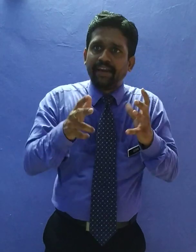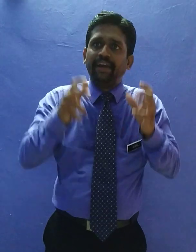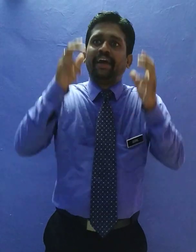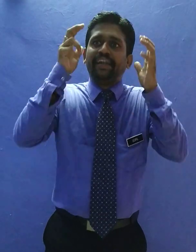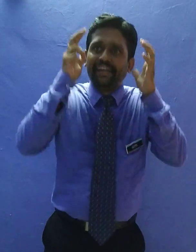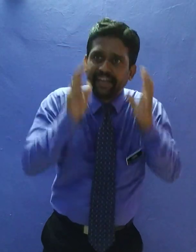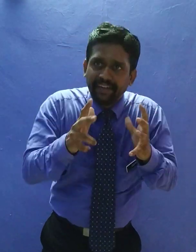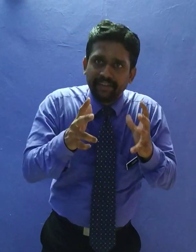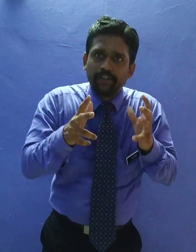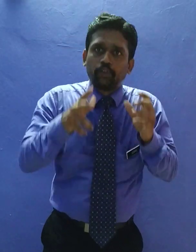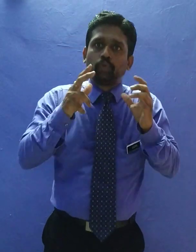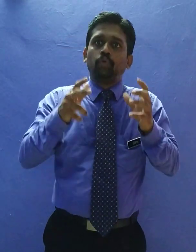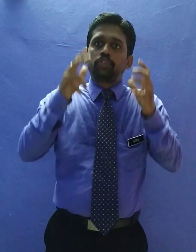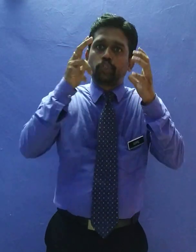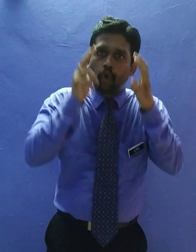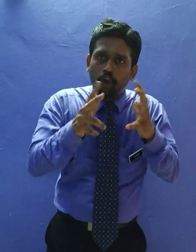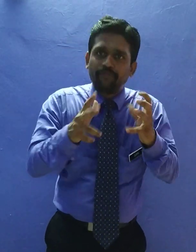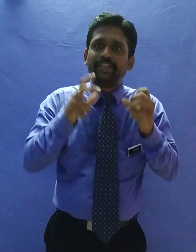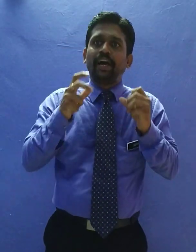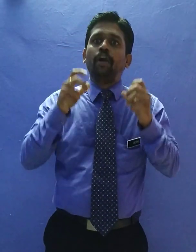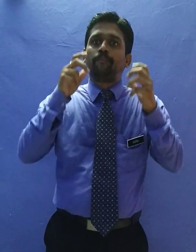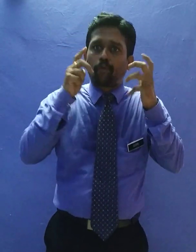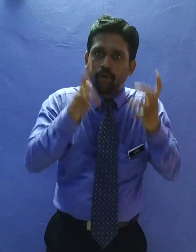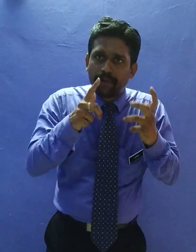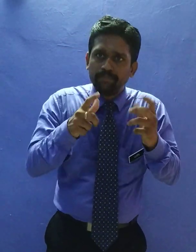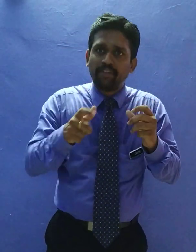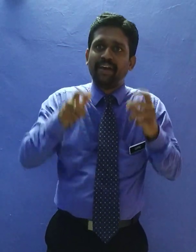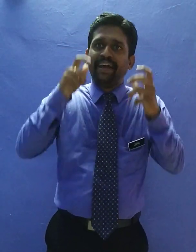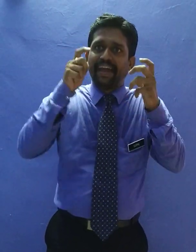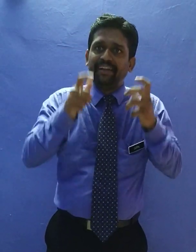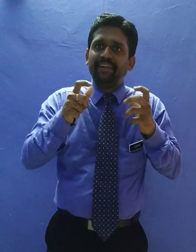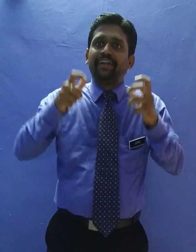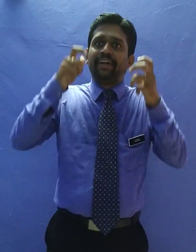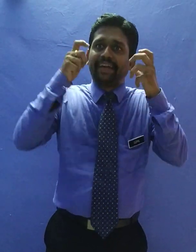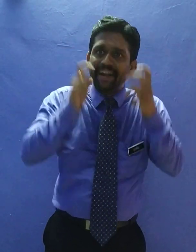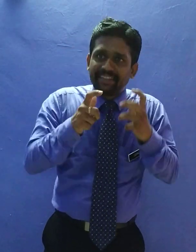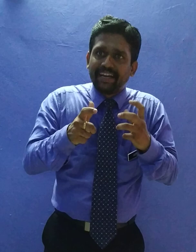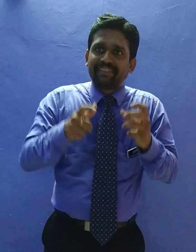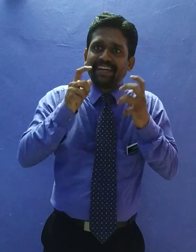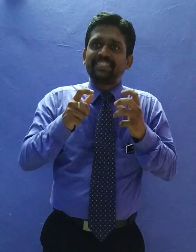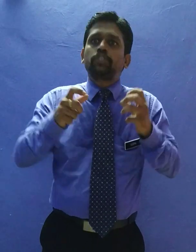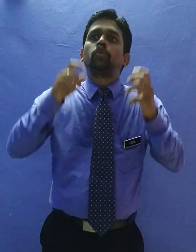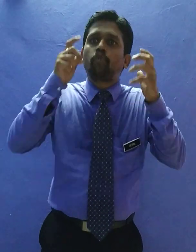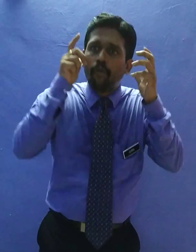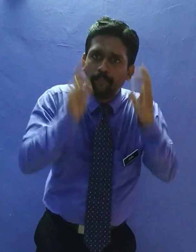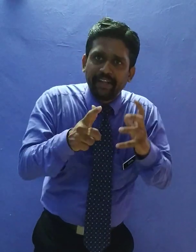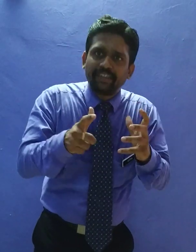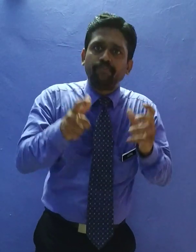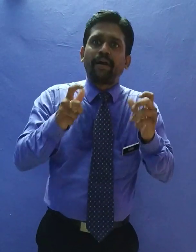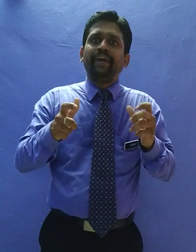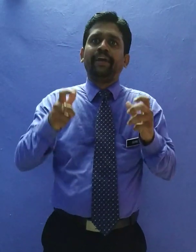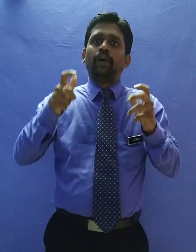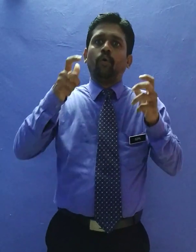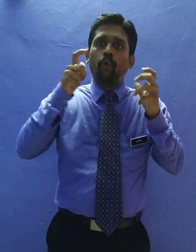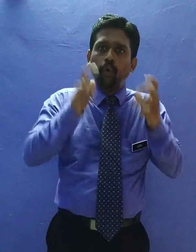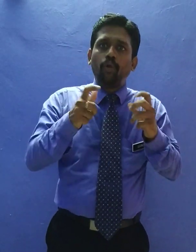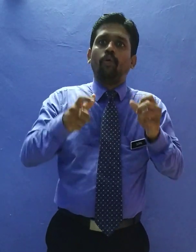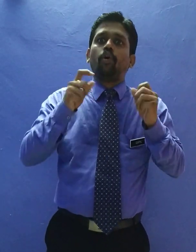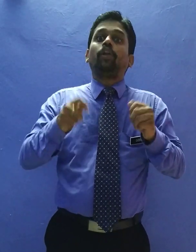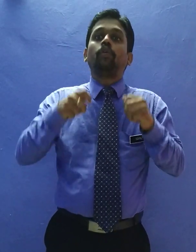they need to solve their problems and get their tasks completed by hook or